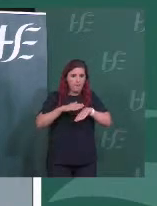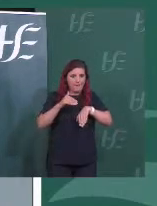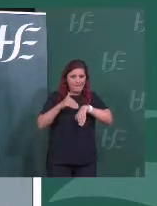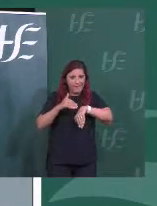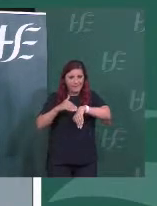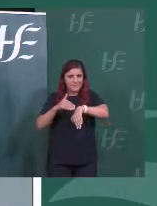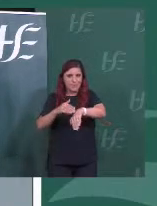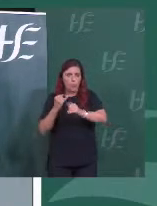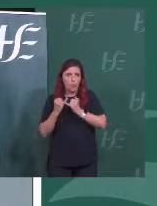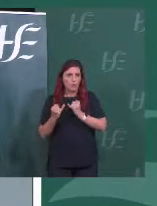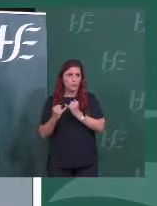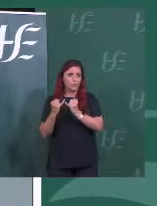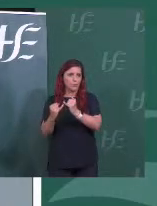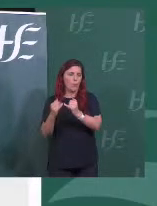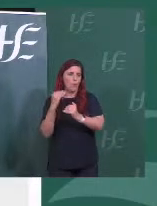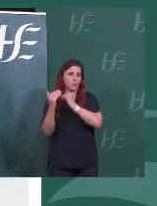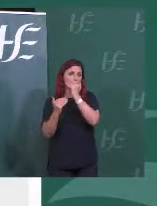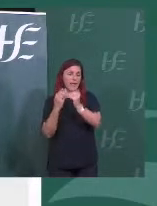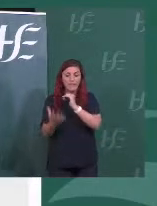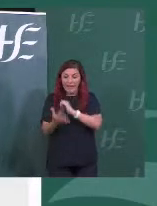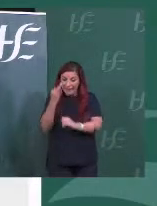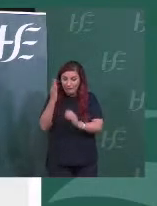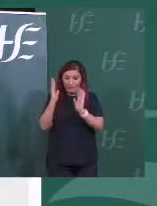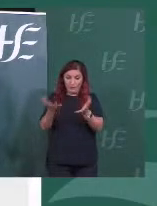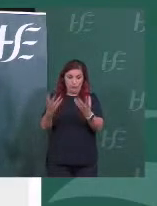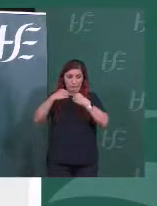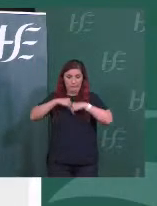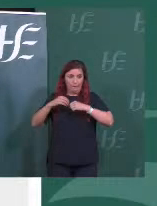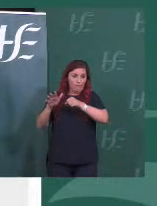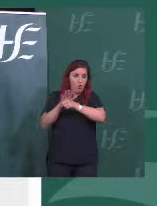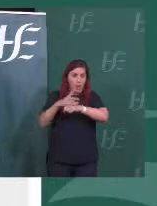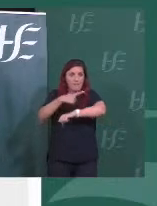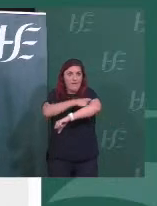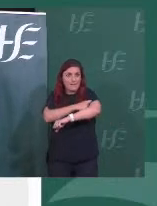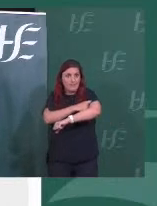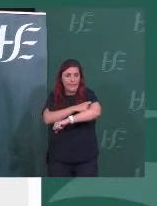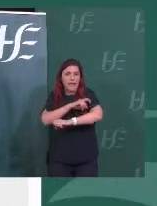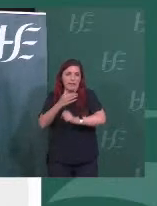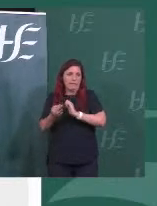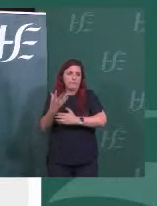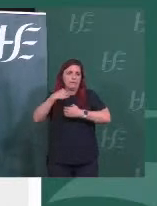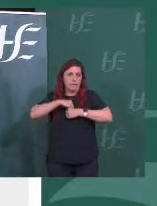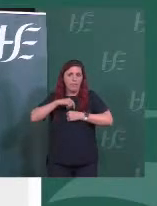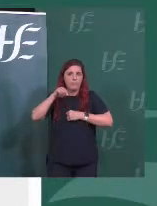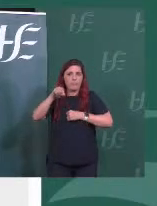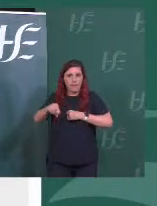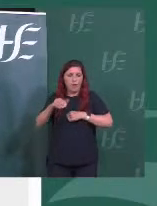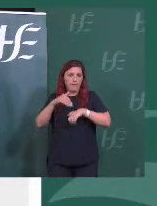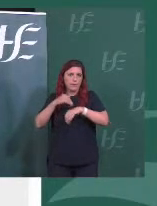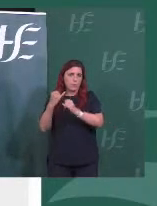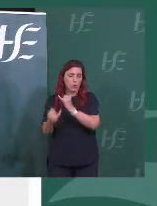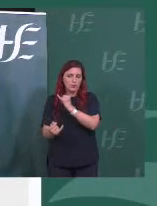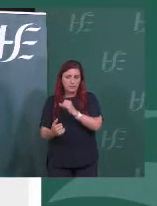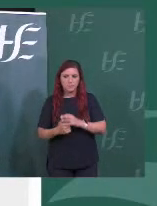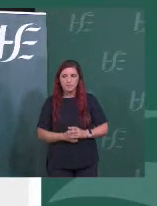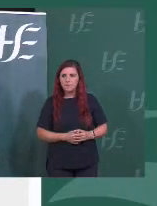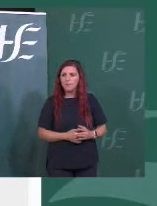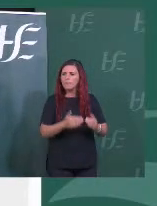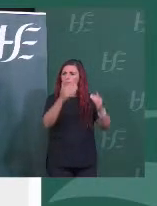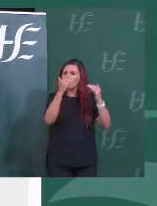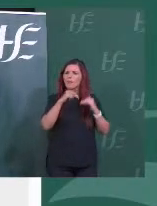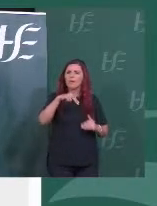time, even those who are fully vaccinated. And this is a study, the Siren study I referred to before, NHS healthcare